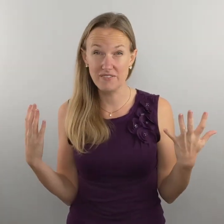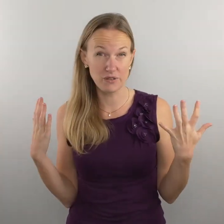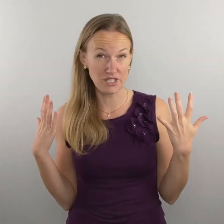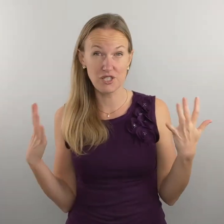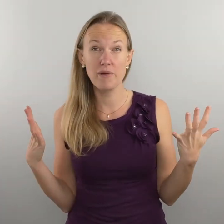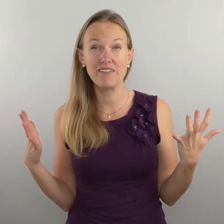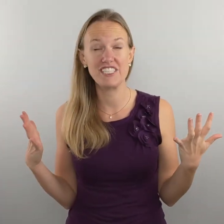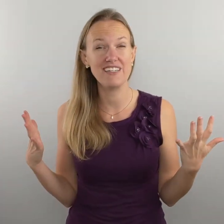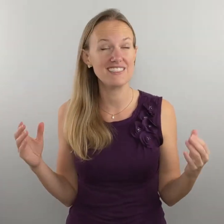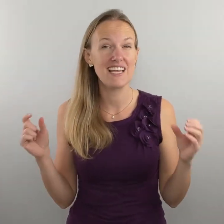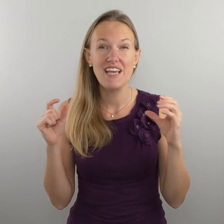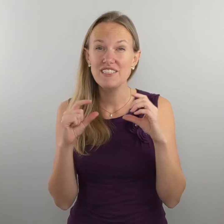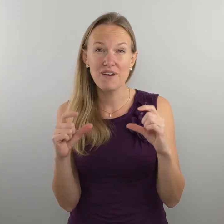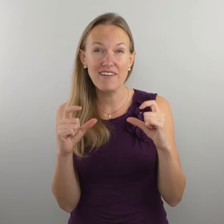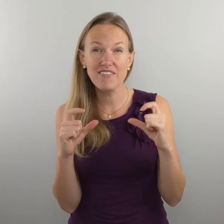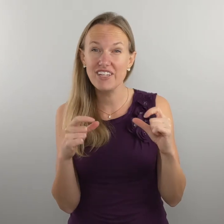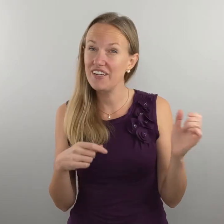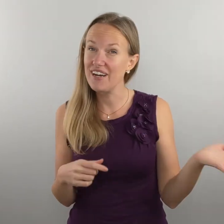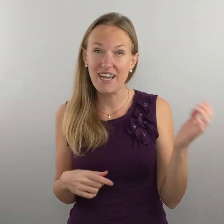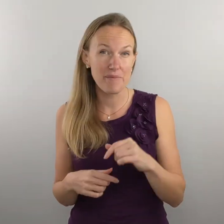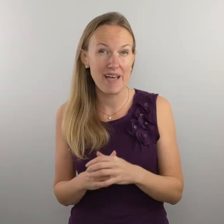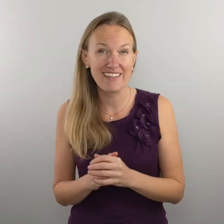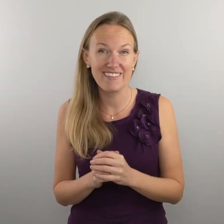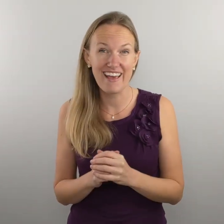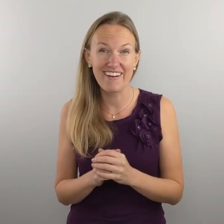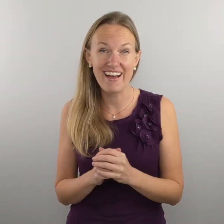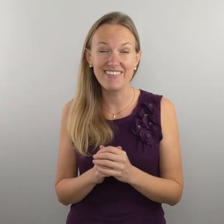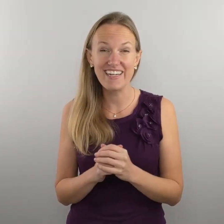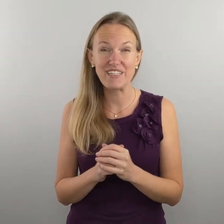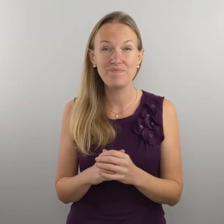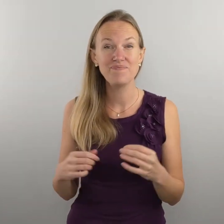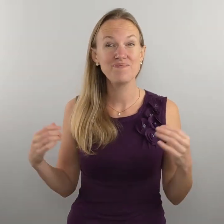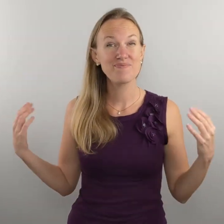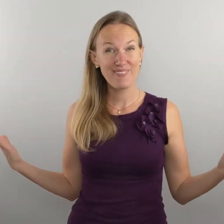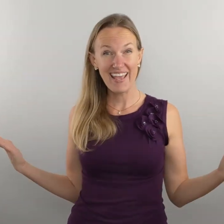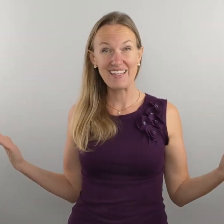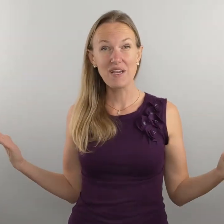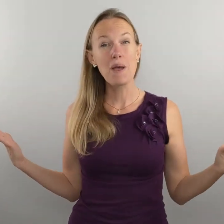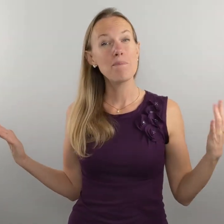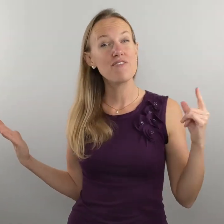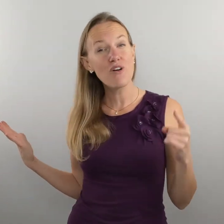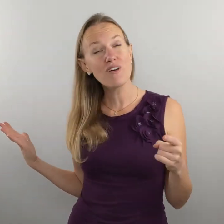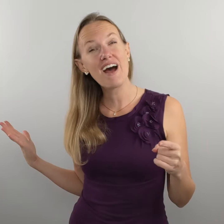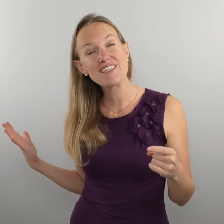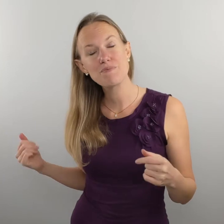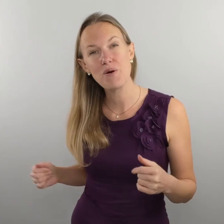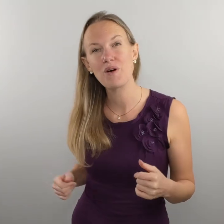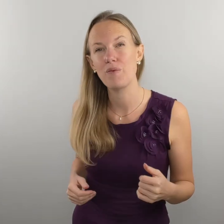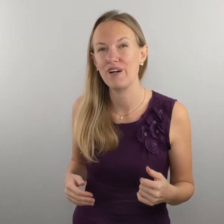those are too big of a chunks, do half the video and come back and do the other half later. Okay. Before I spoke a word,